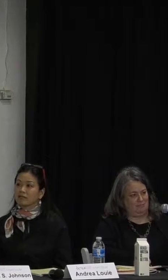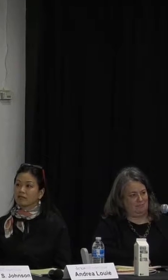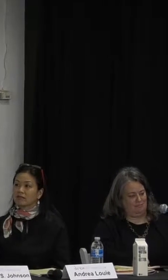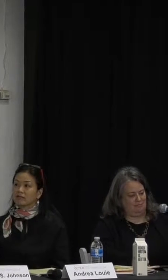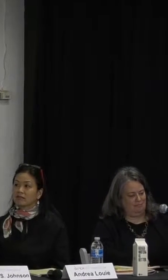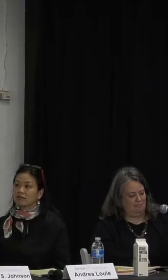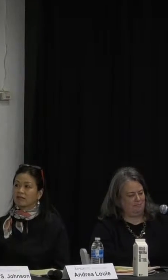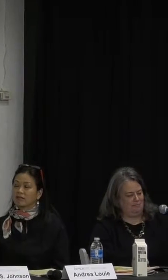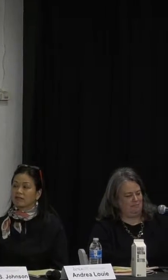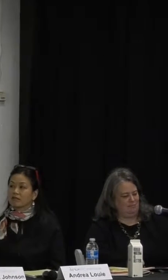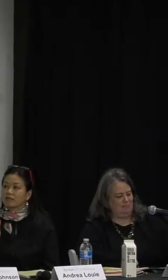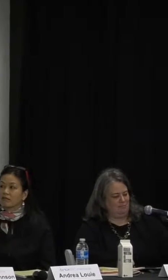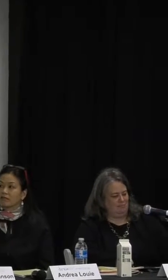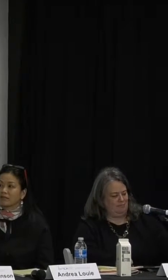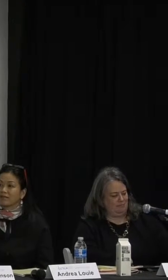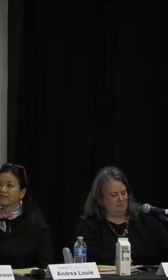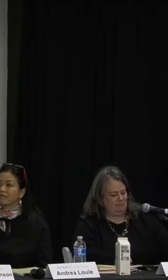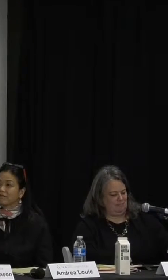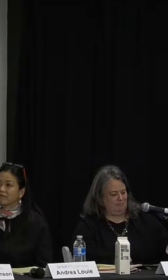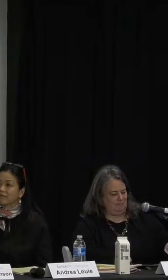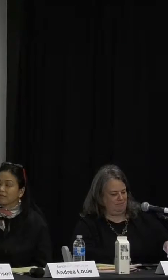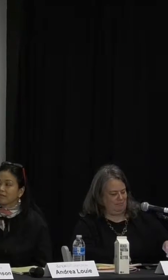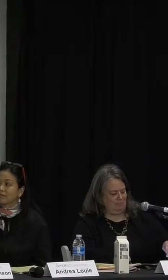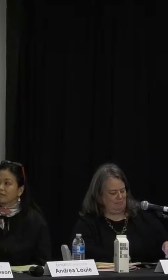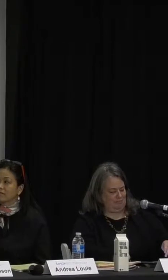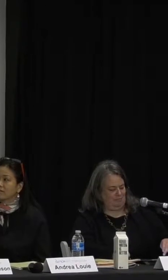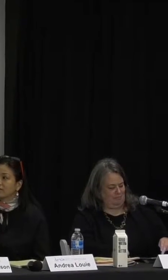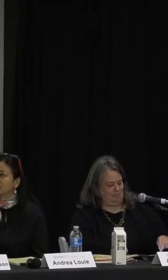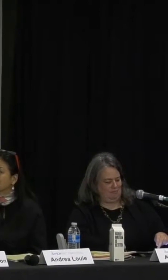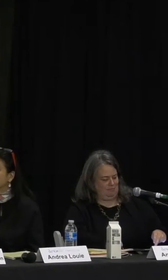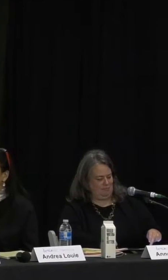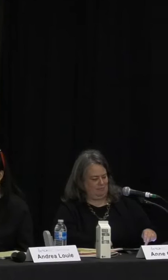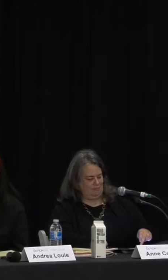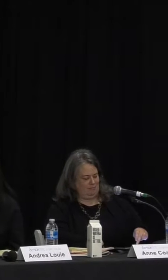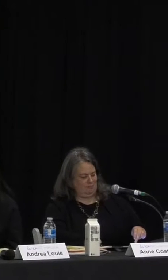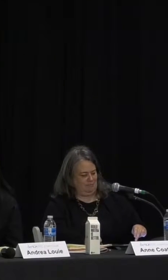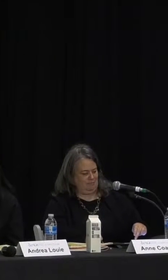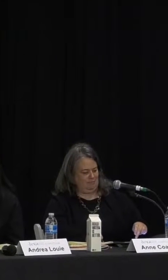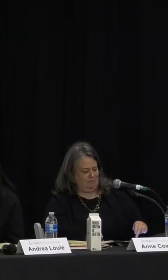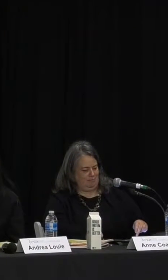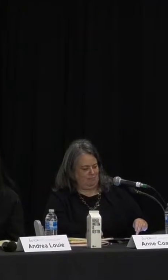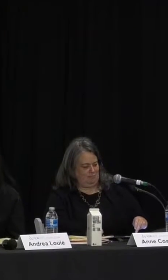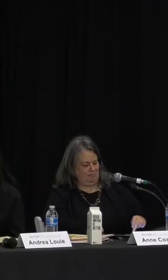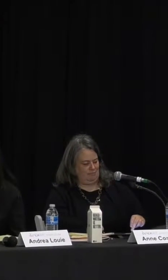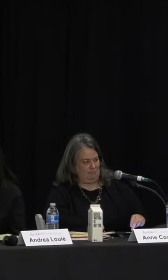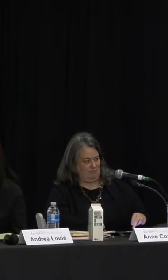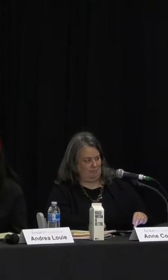of female representation and racial diversity within the workforce.